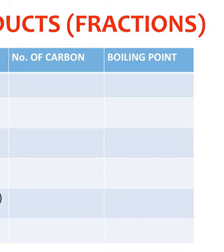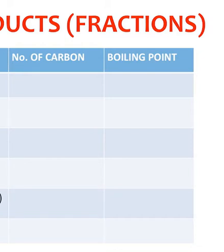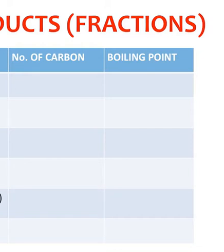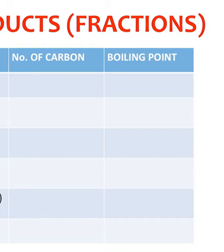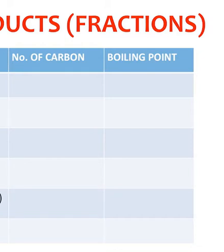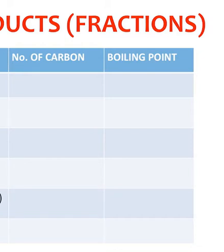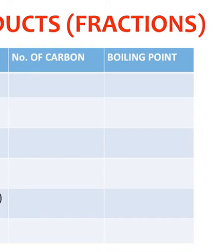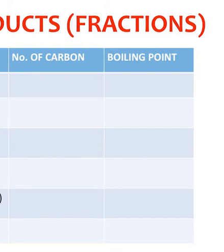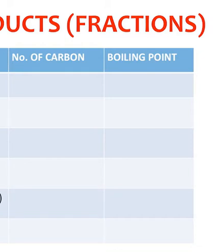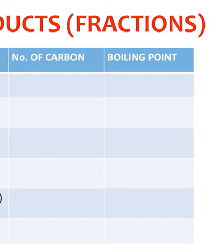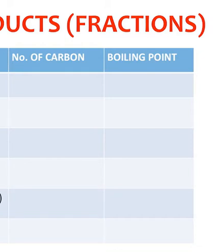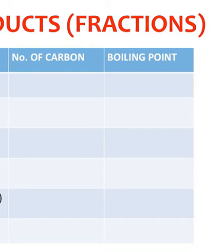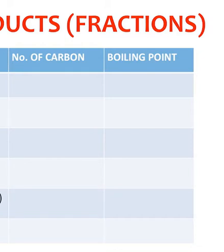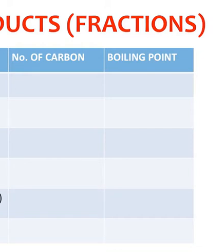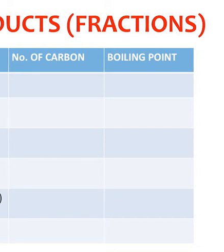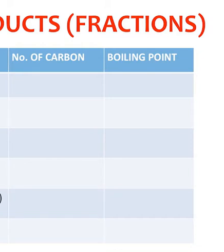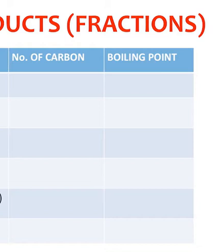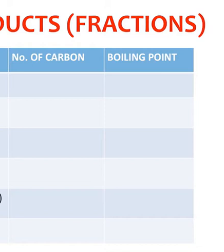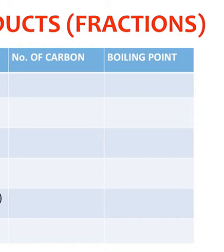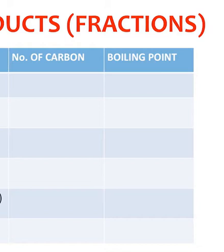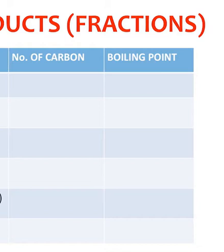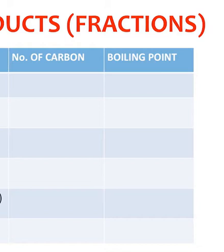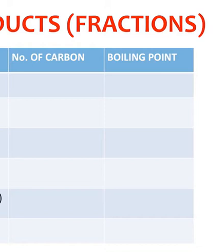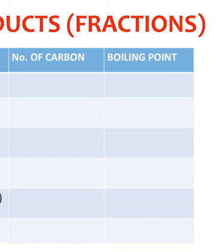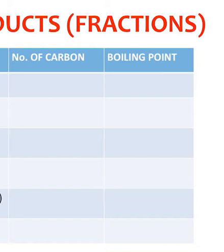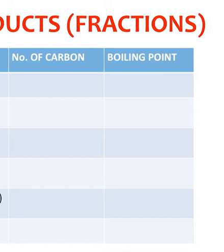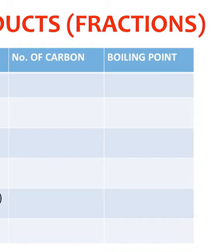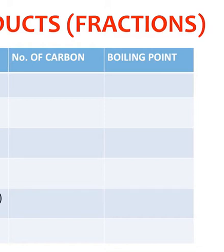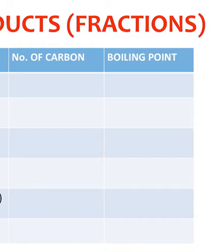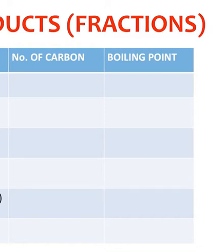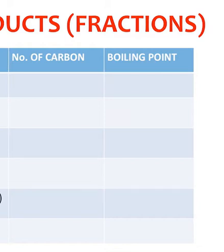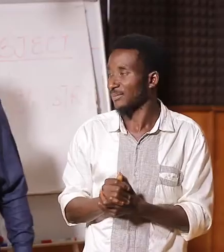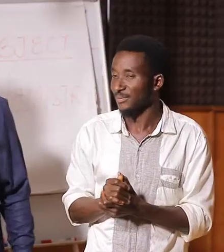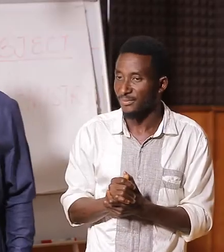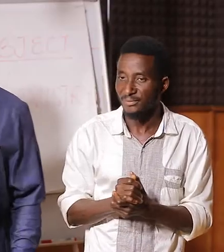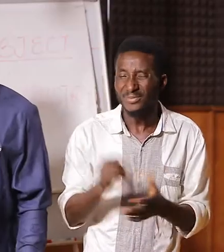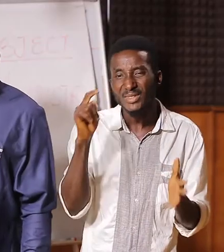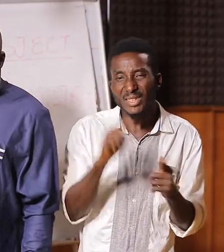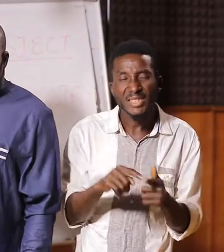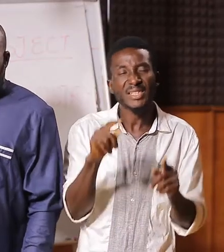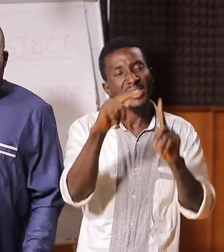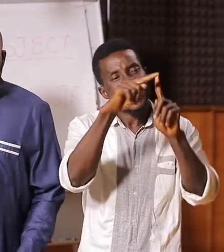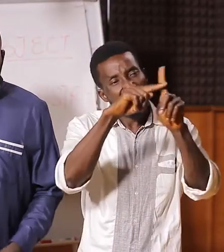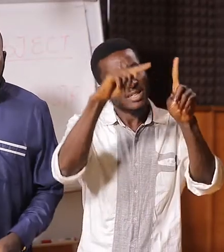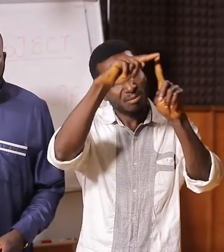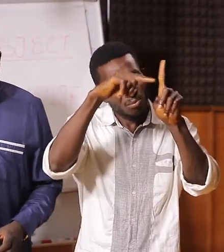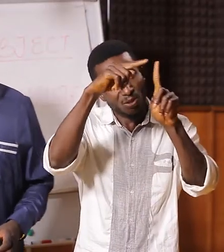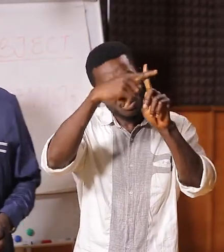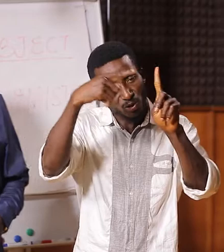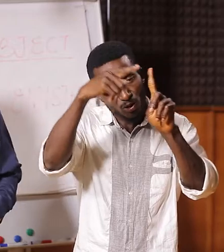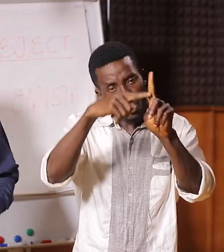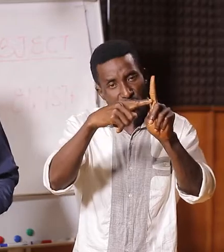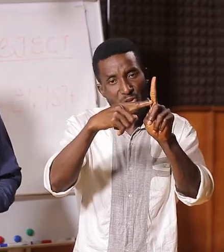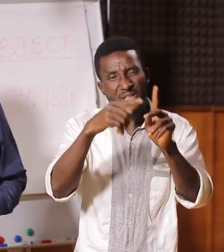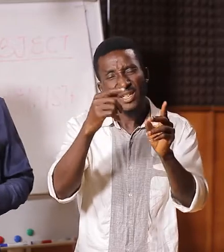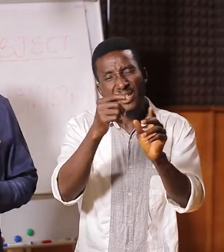ranging above 30 degrees to at a temperature of 350 degrees Celsius. This temperature that we are talking about, each